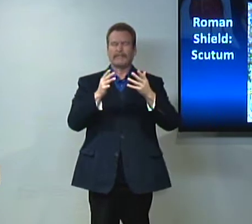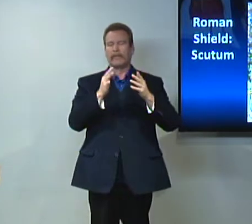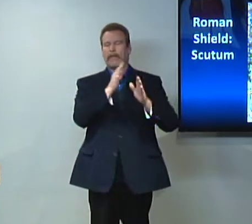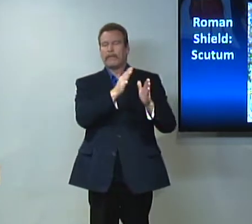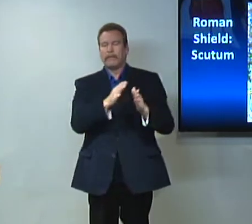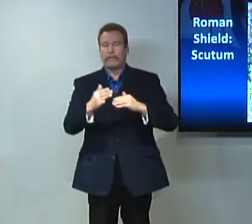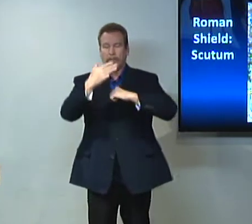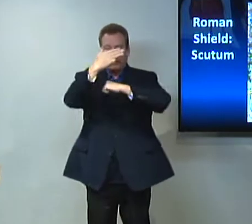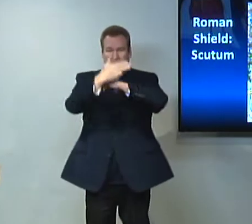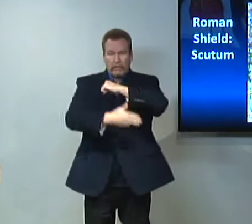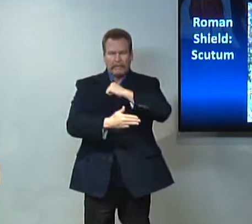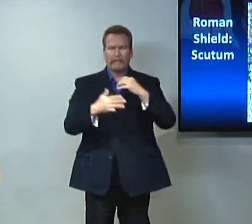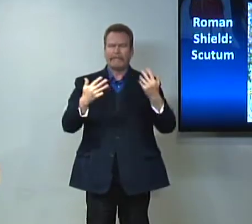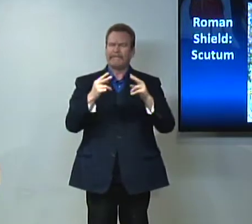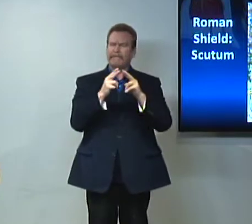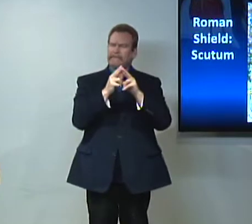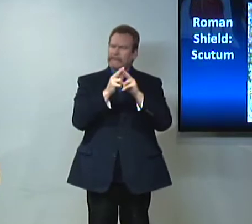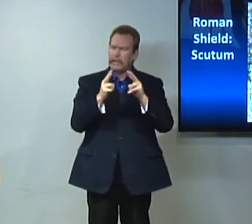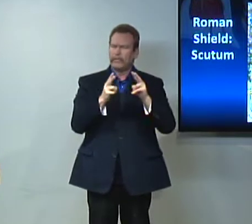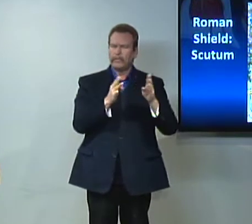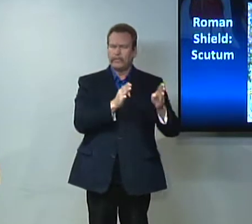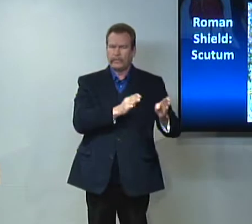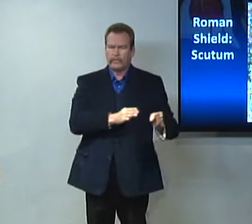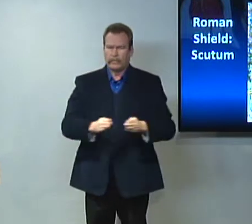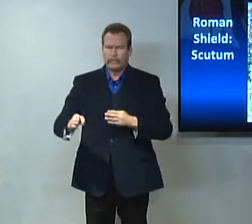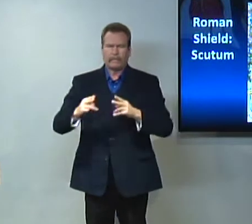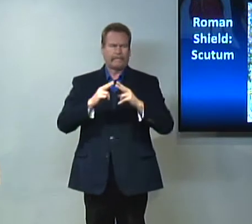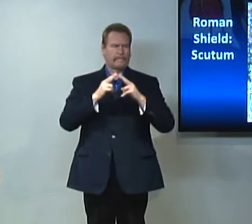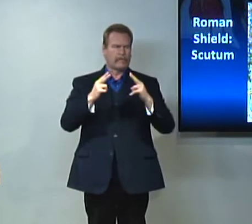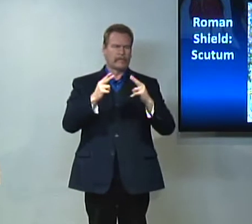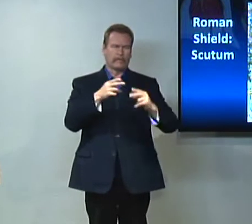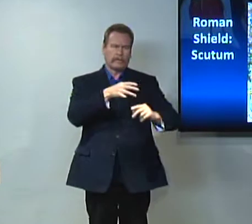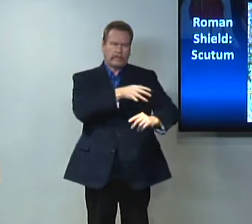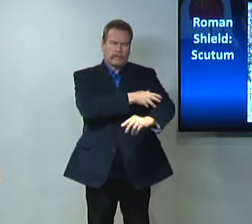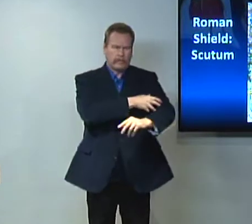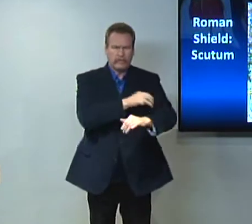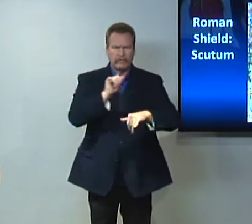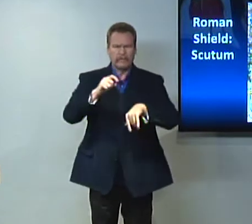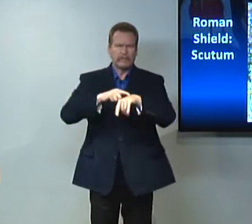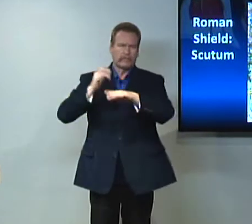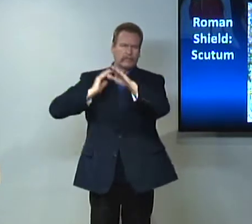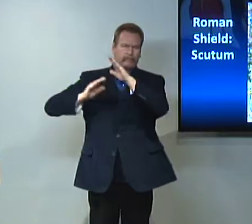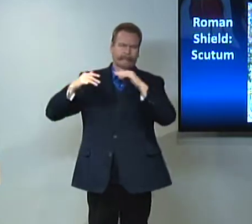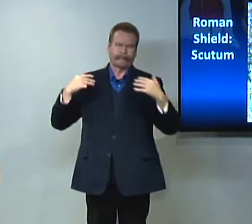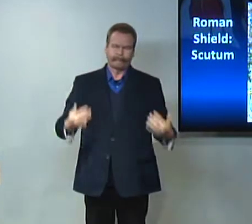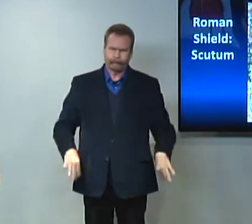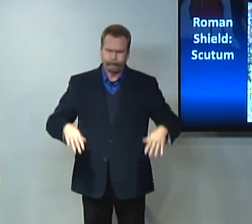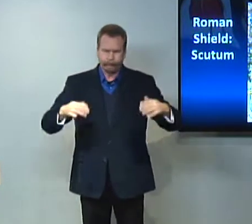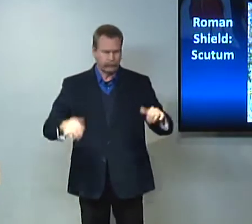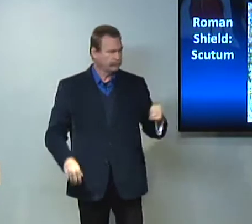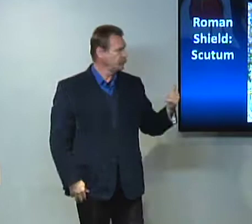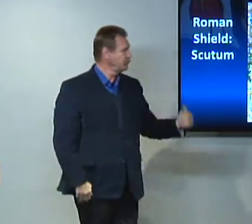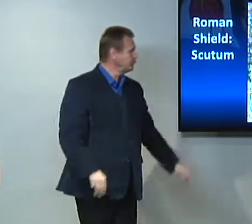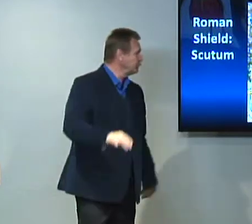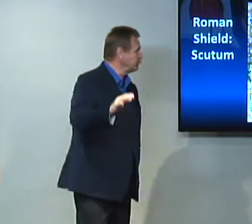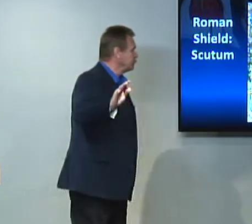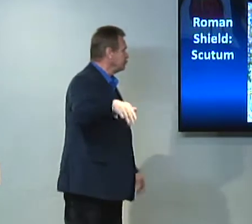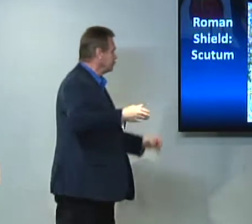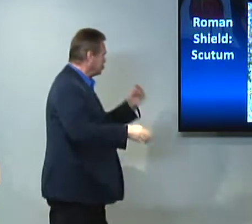soldiers, back at this time, they were very organized, and they were a very powerful, they were the most elite army of their